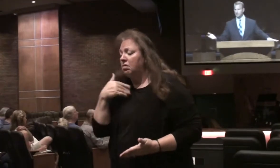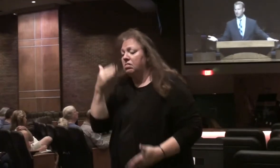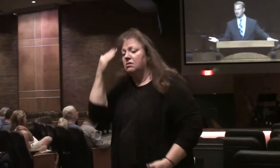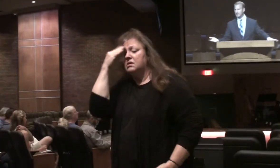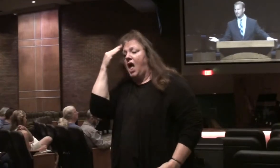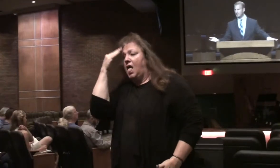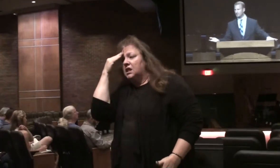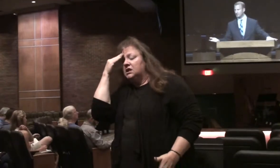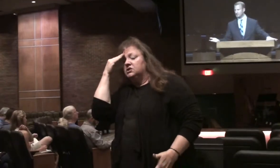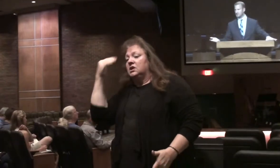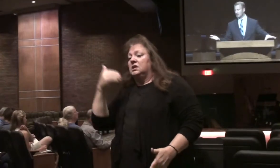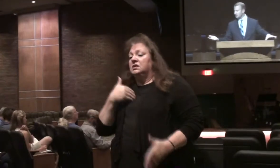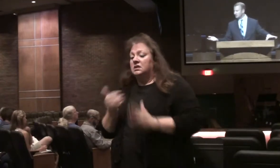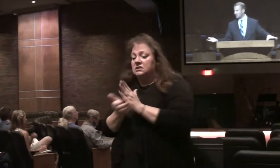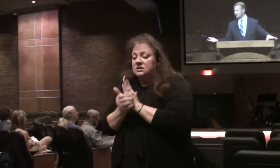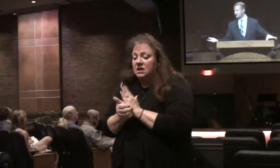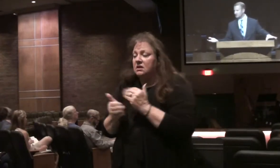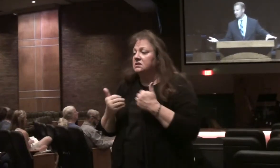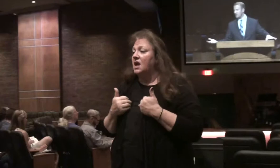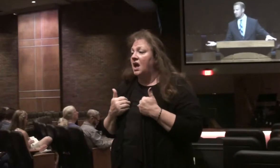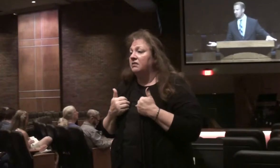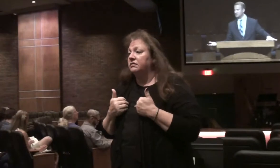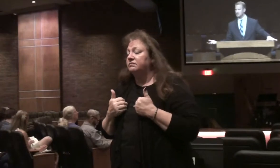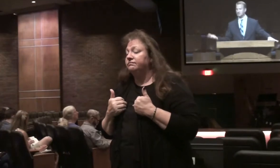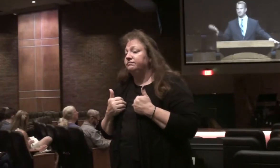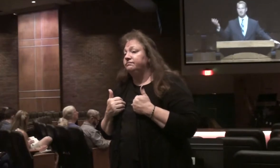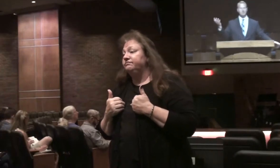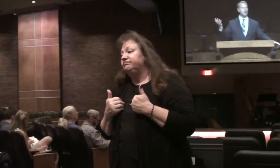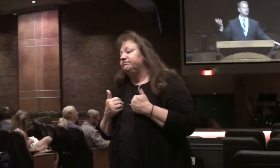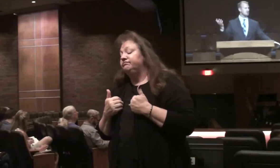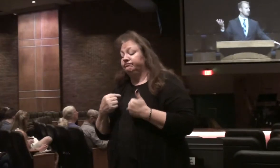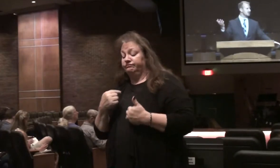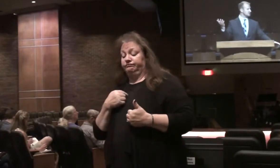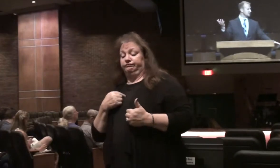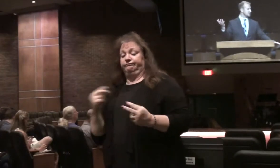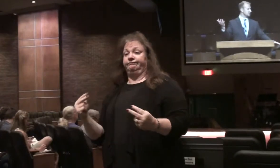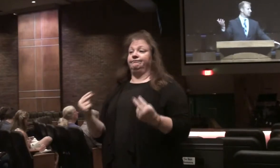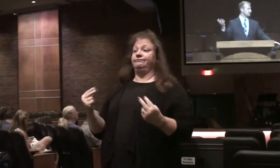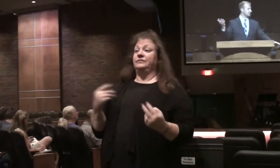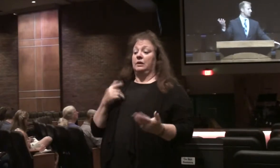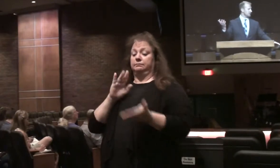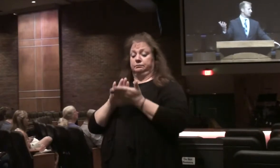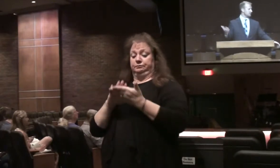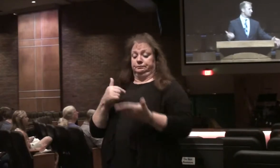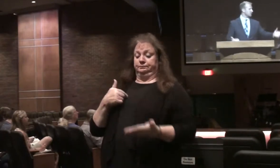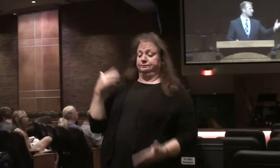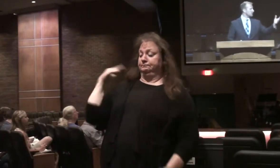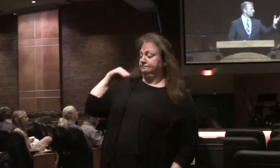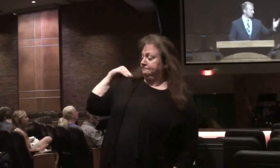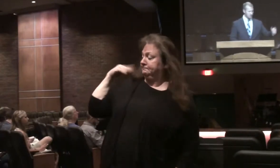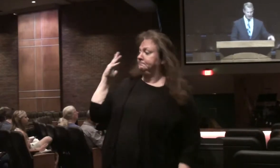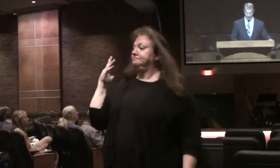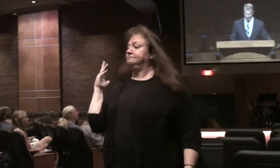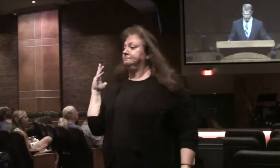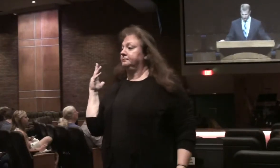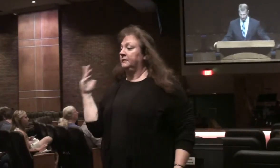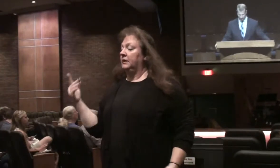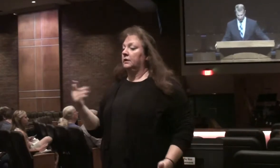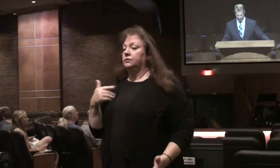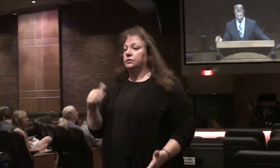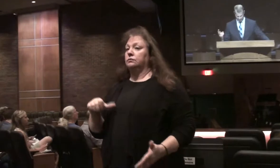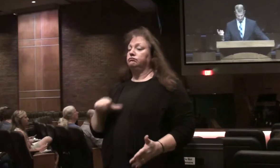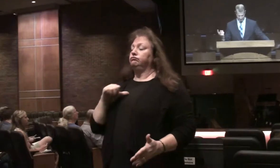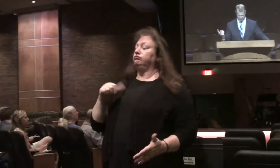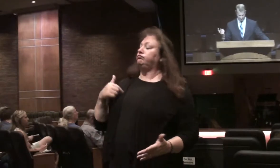knowledge, even with their gifts, they functioned, some of them at least, functioned for self-exaltation instead of to exalt the Lord and edify